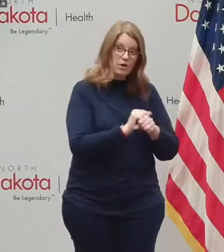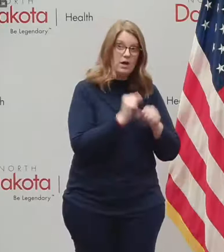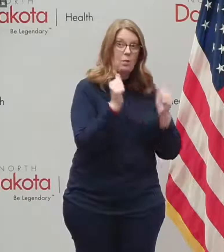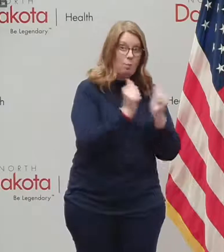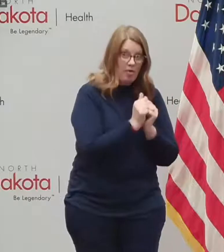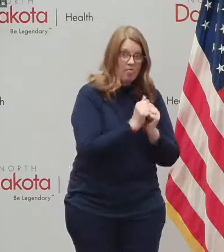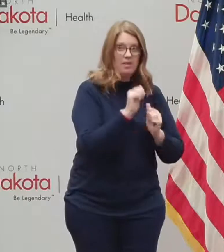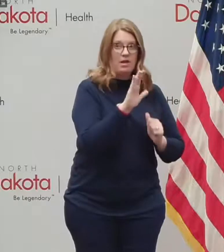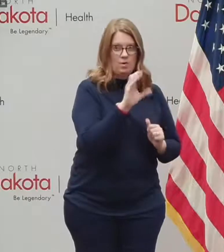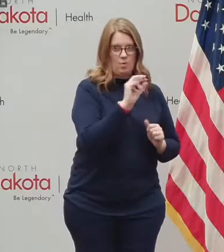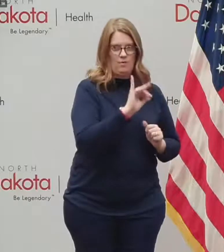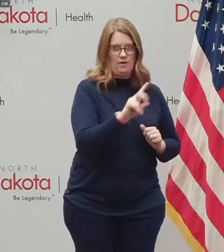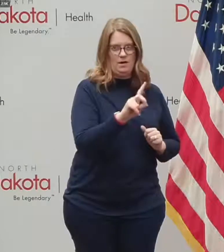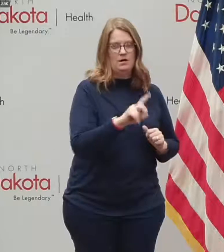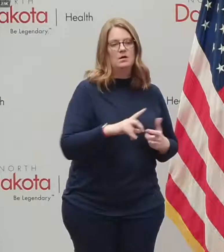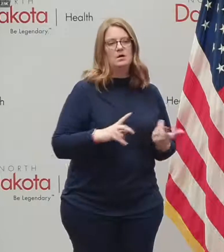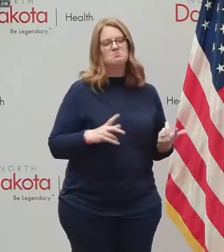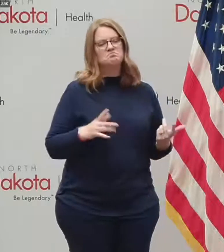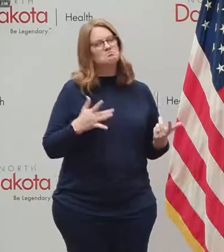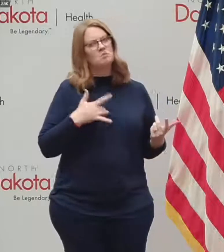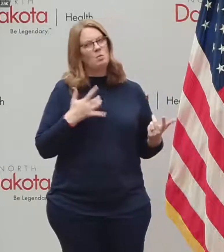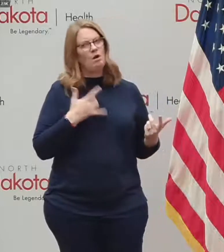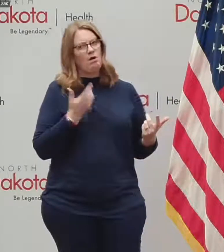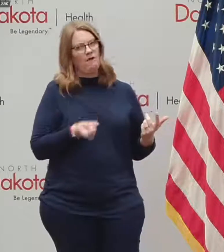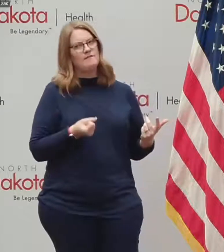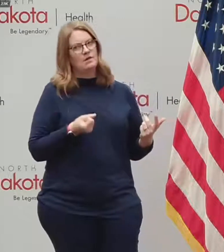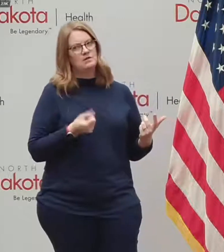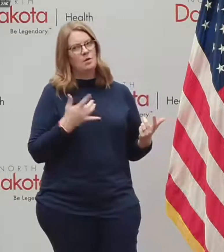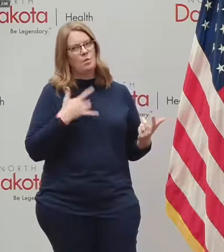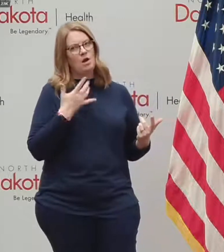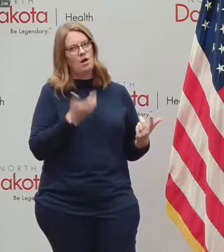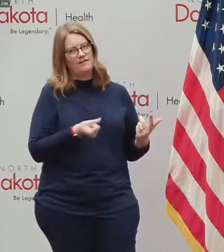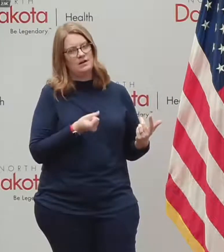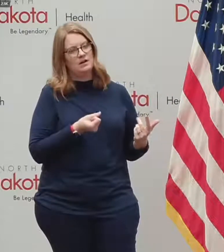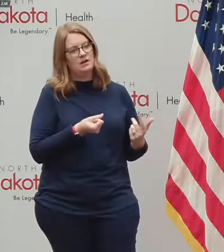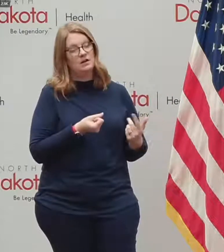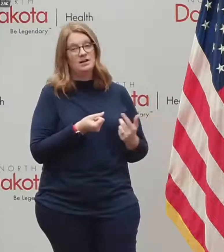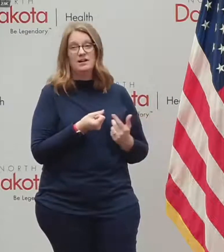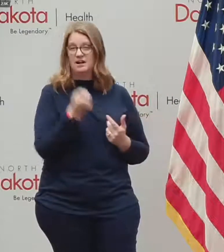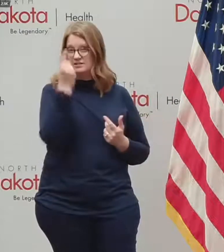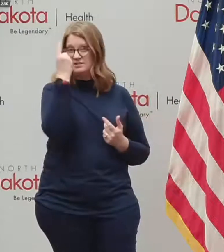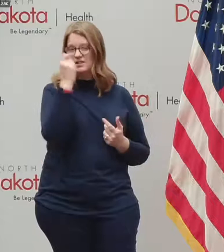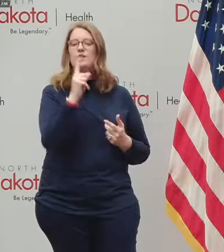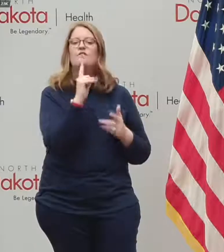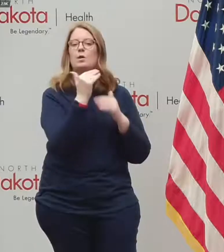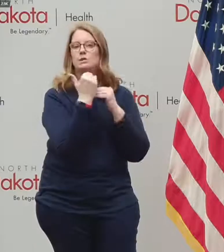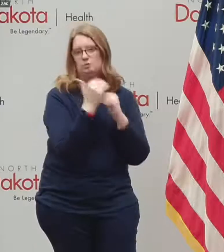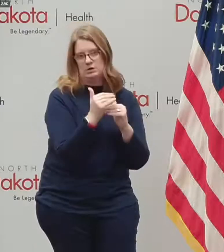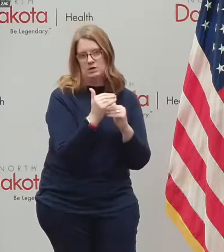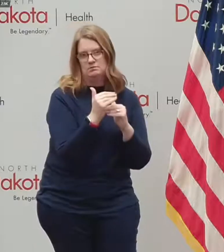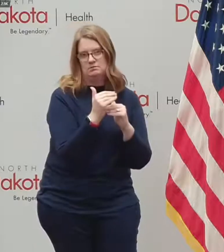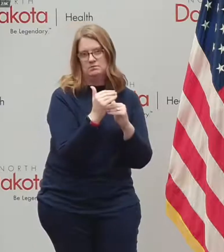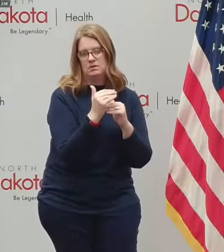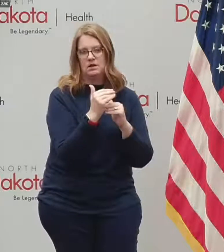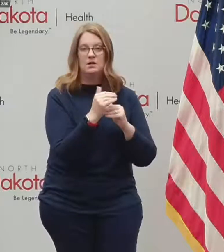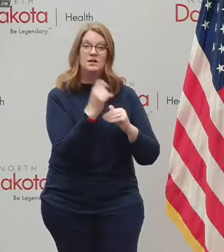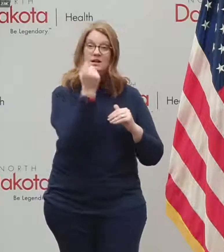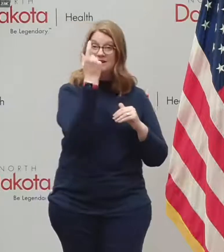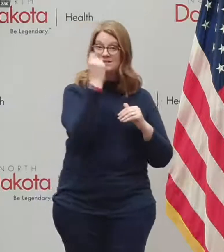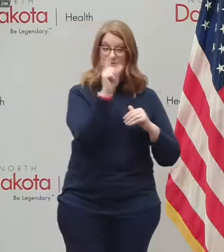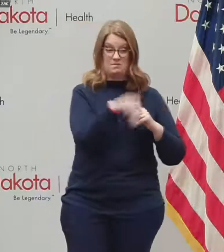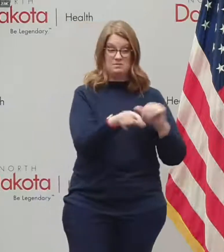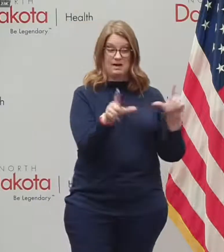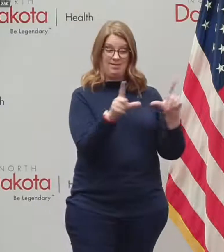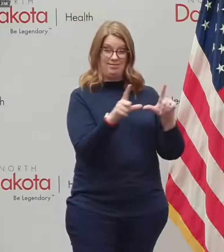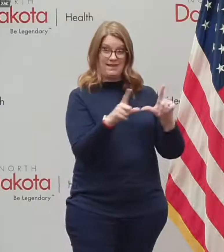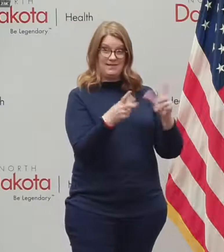We're confident that it can, under the narrow restrictions that we have, which is it has to be in a licensed facility,